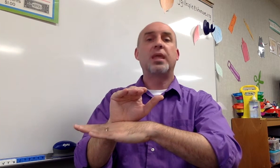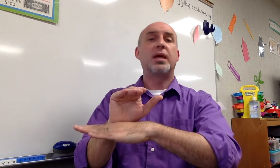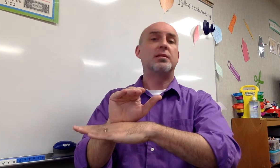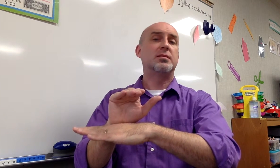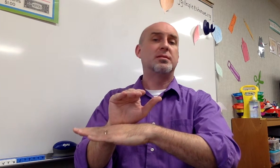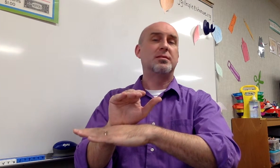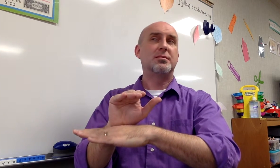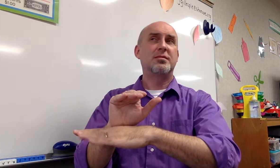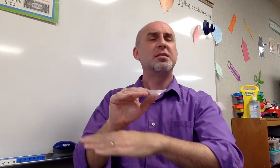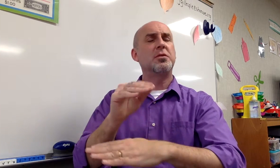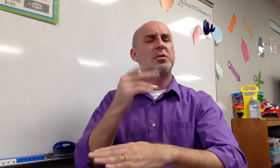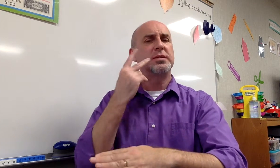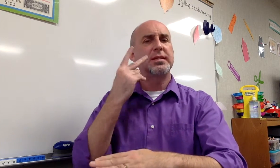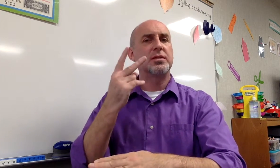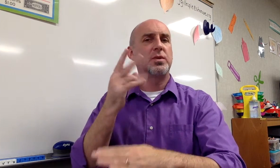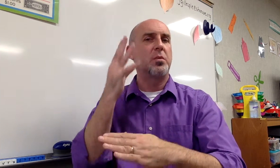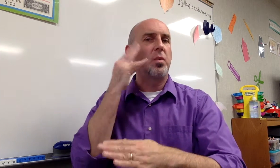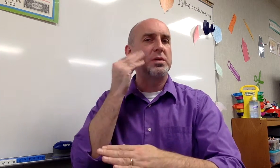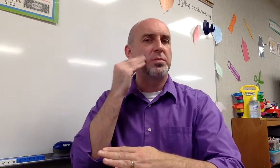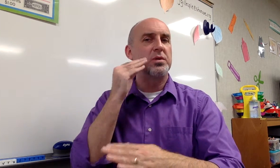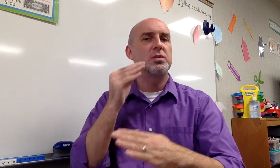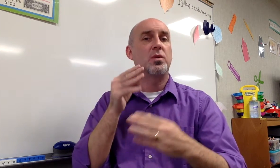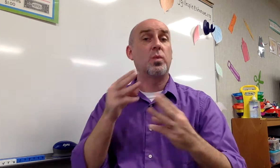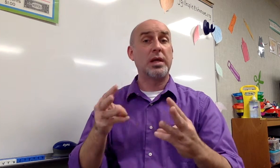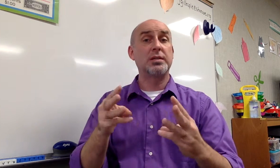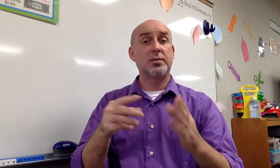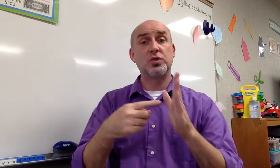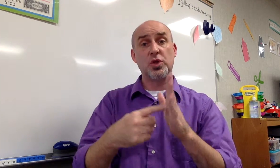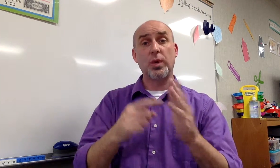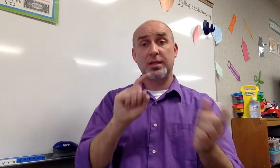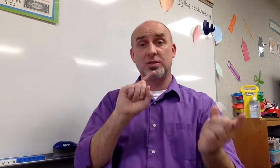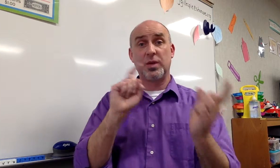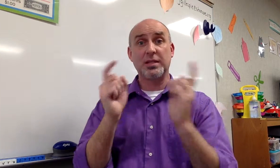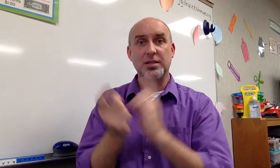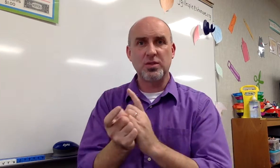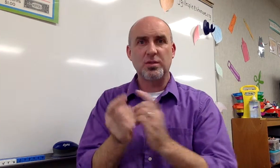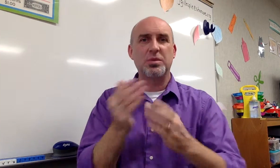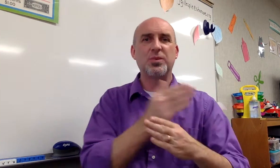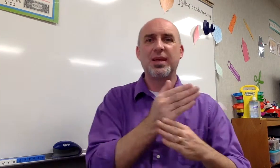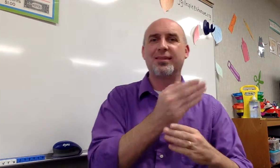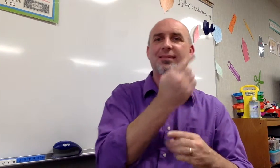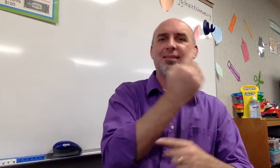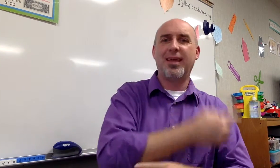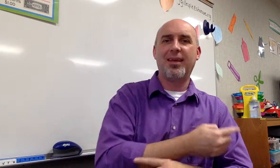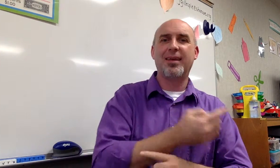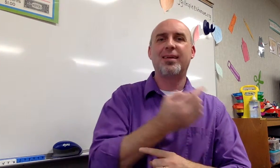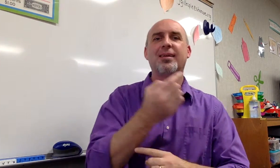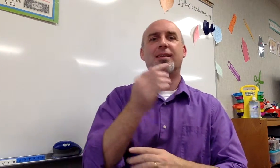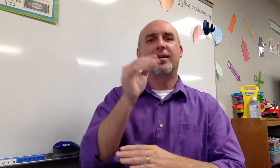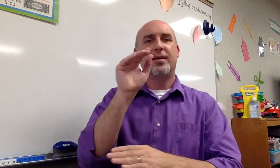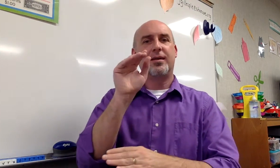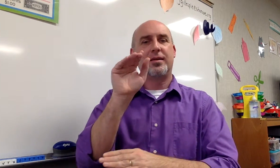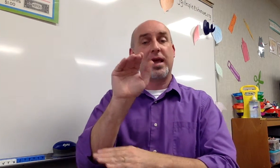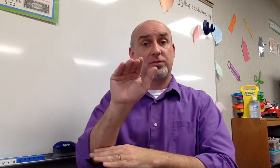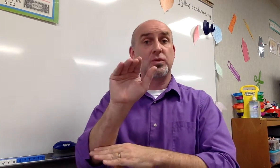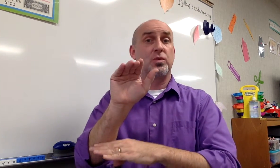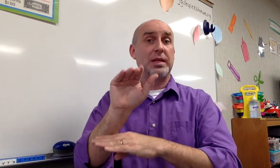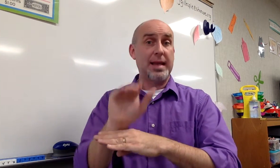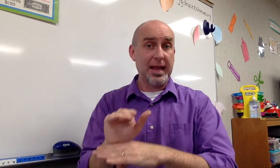And you'll see as you get more experience, there are ways of showing the transition between day, and afternoon, and night,